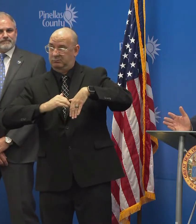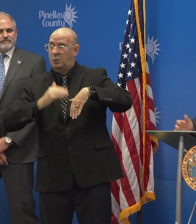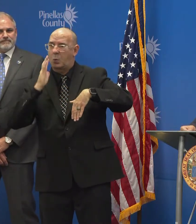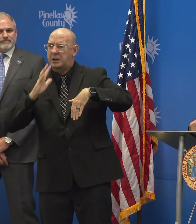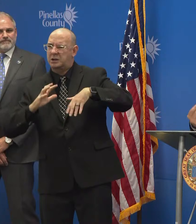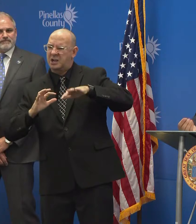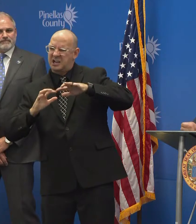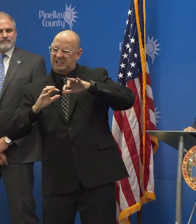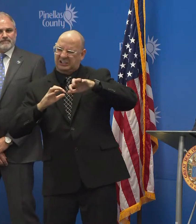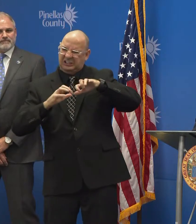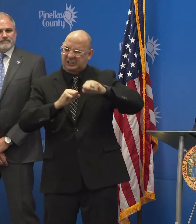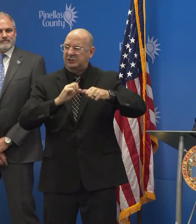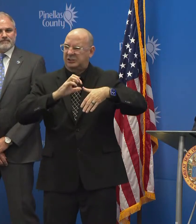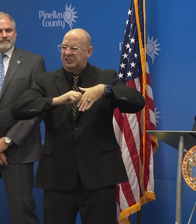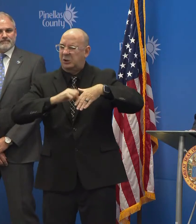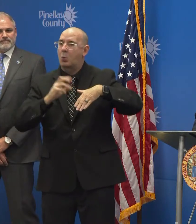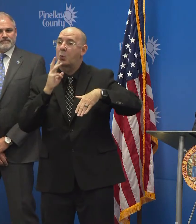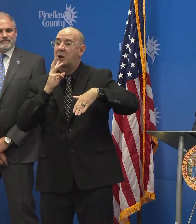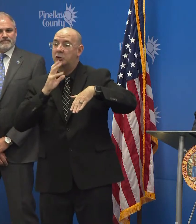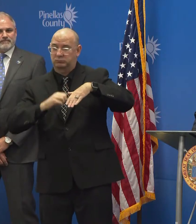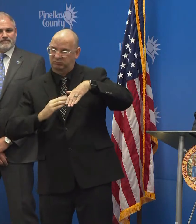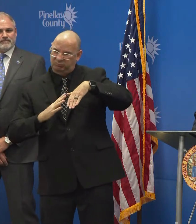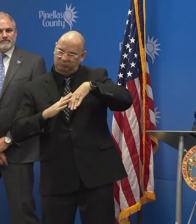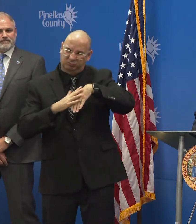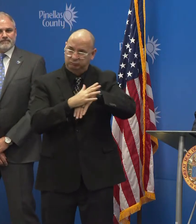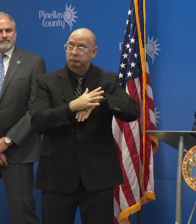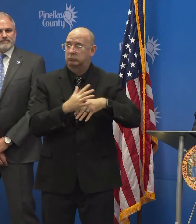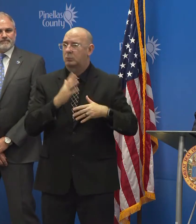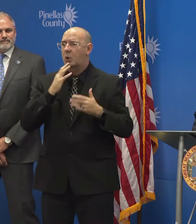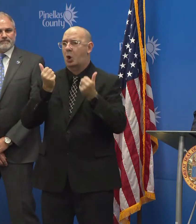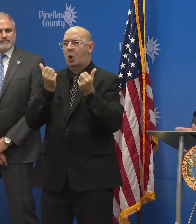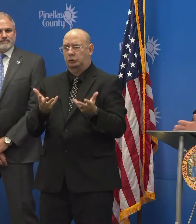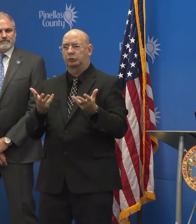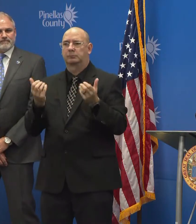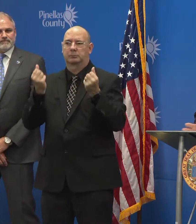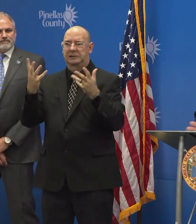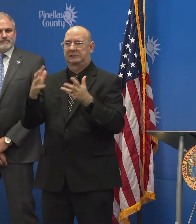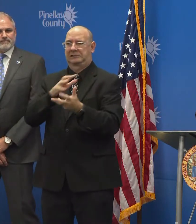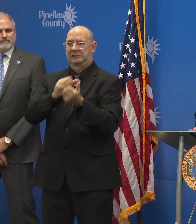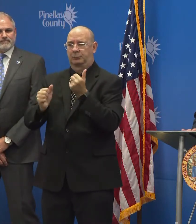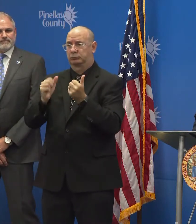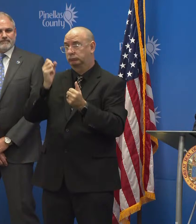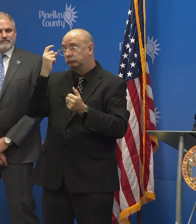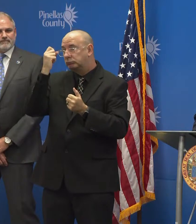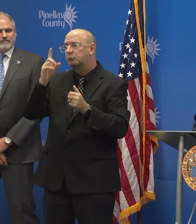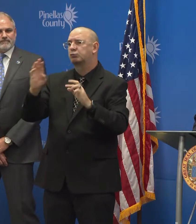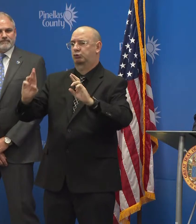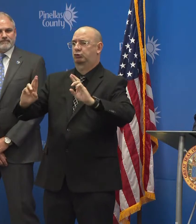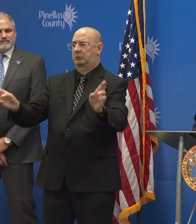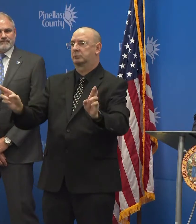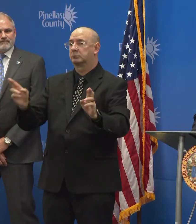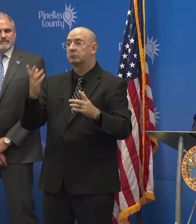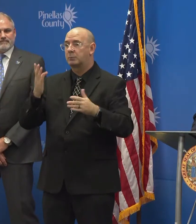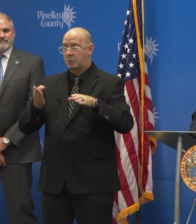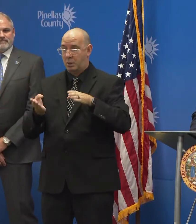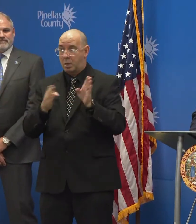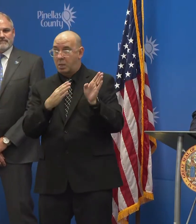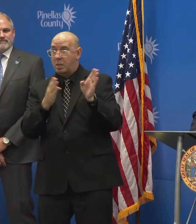lot of storm surge, and cause a lot of damage. And so people should be prepared for that. The track may change a little bit over the